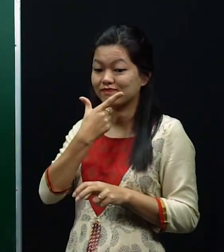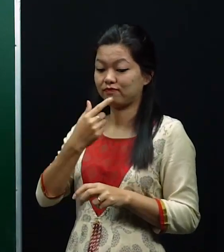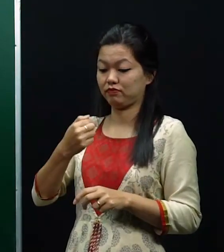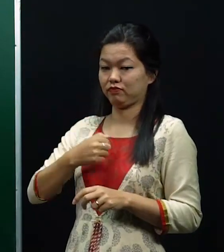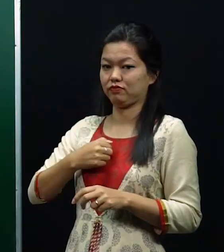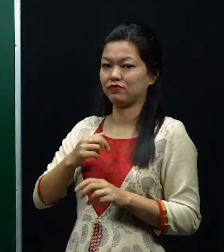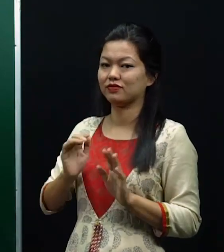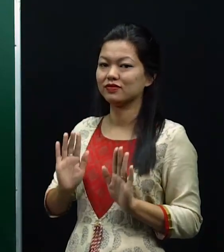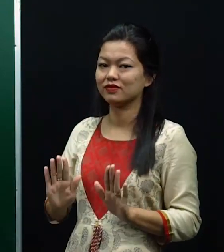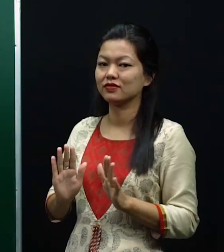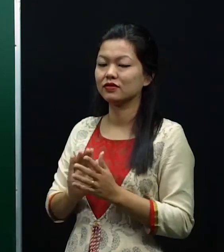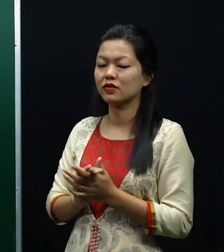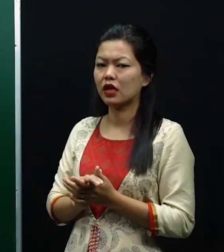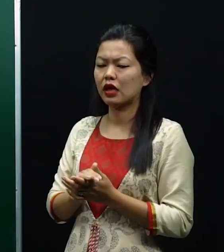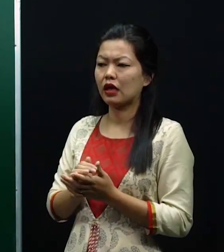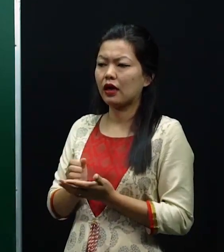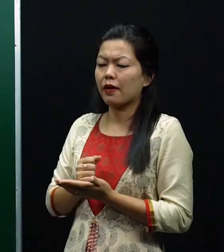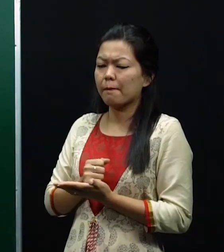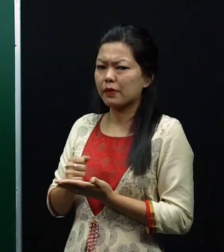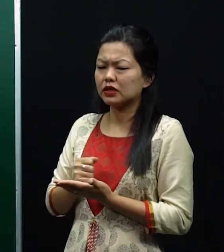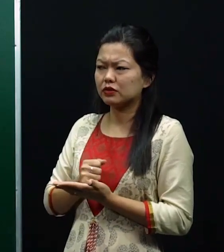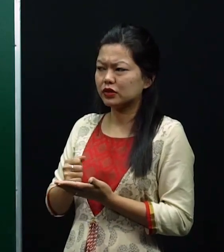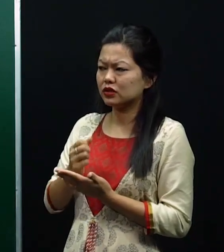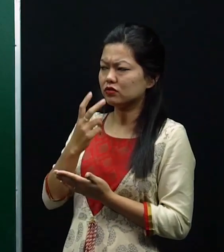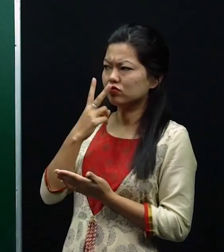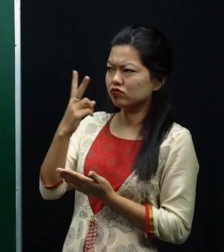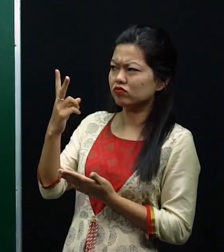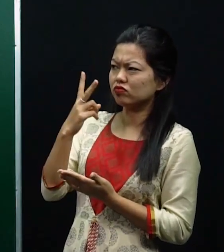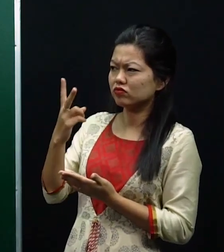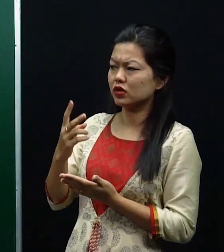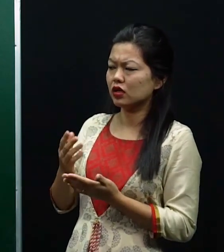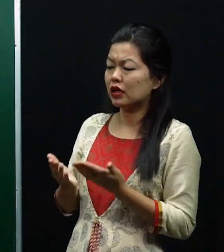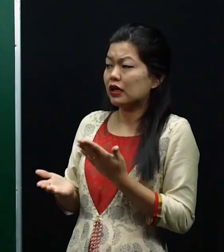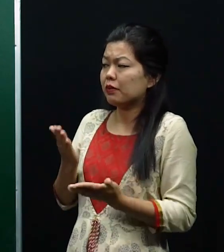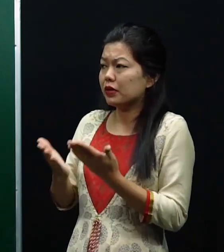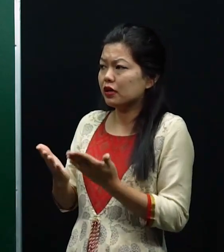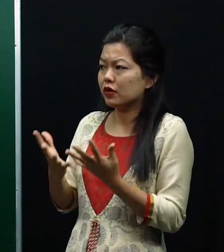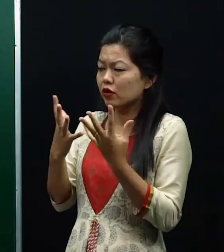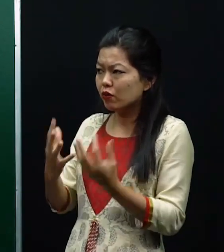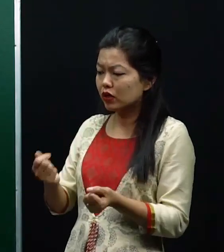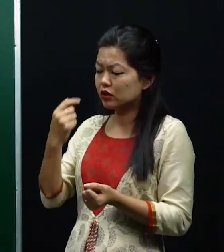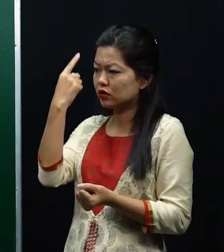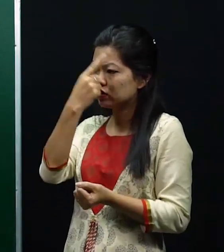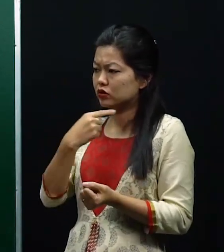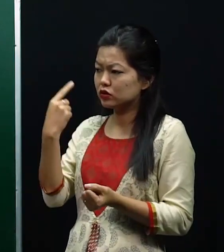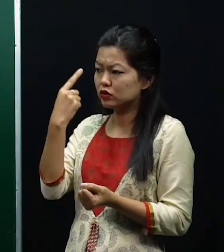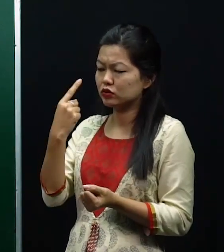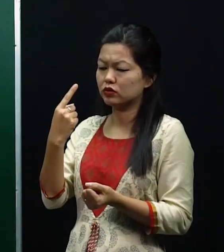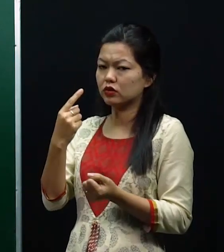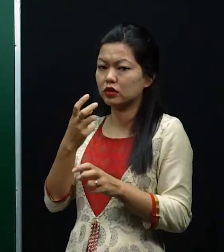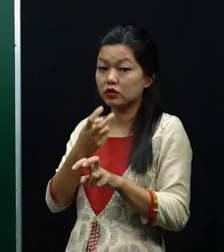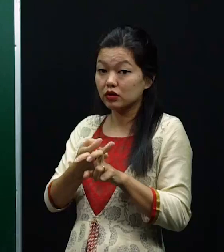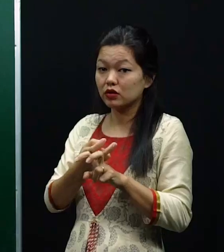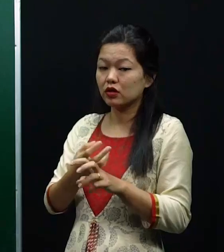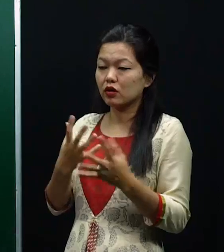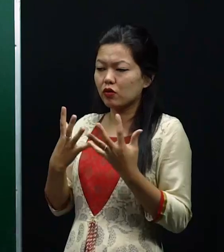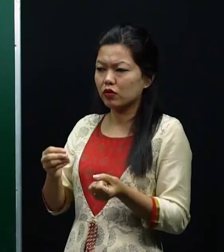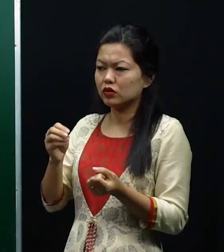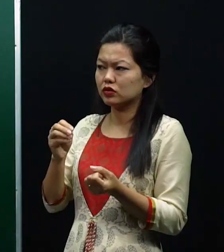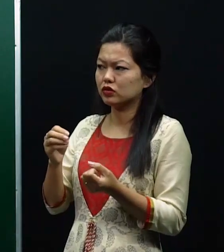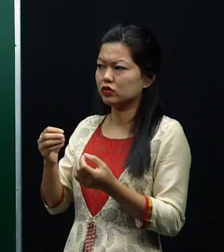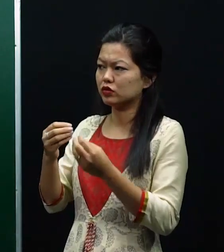any words or any action, but when he looked at the face on the mountain, he would feel as if the stone face